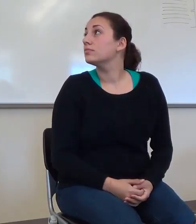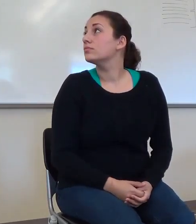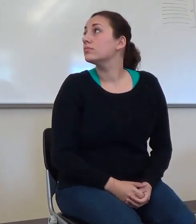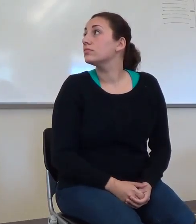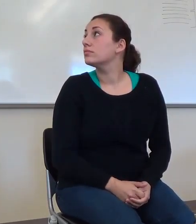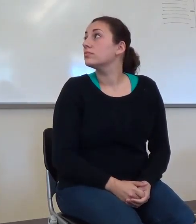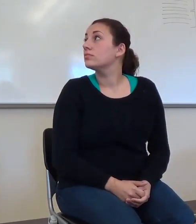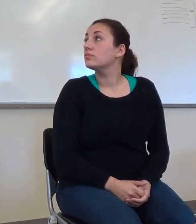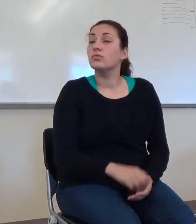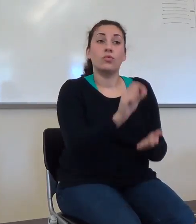Write a question.